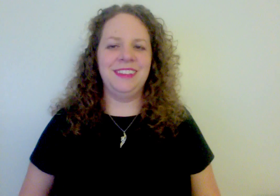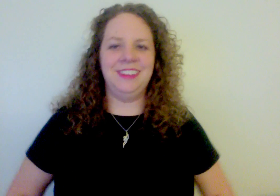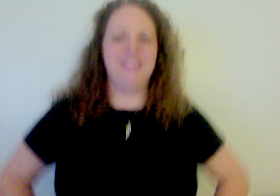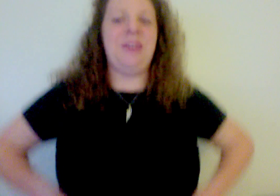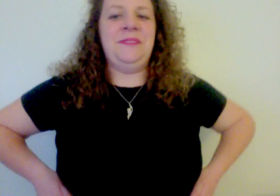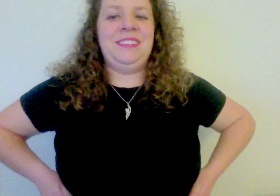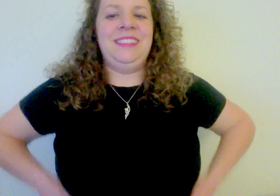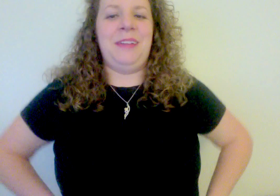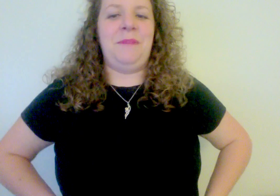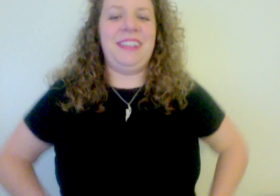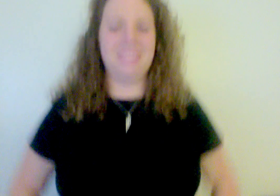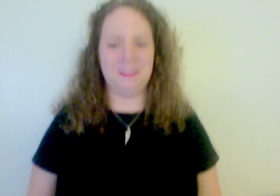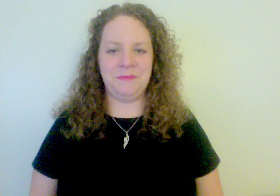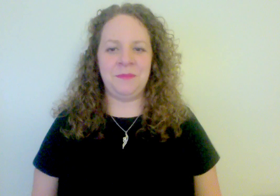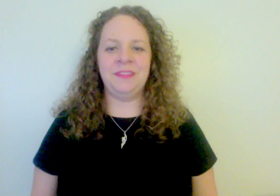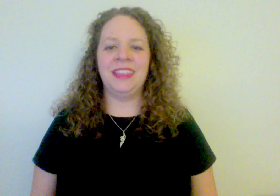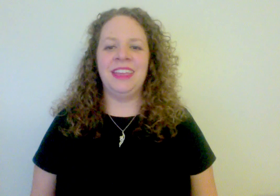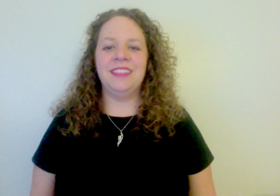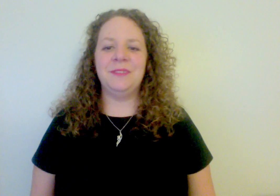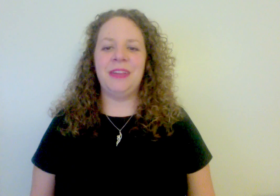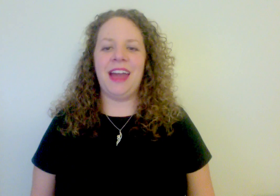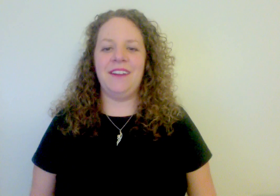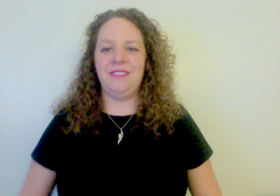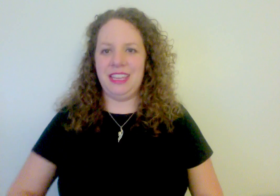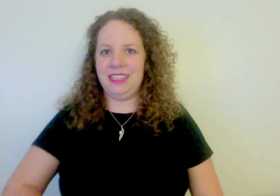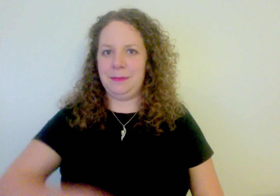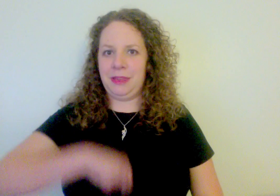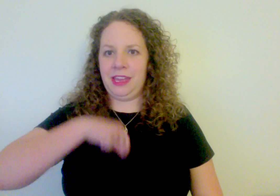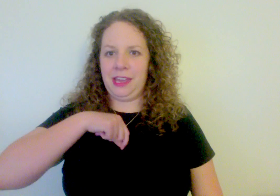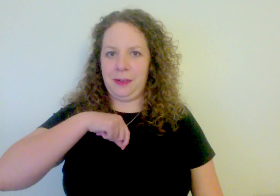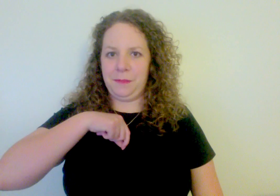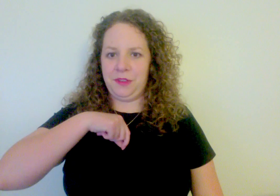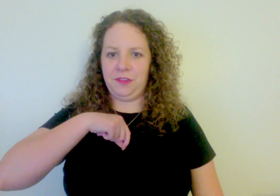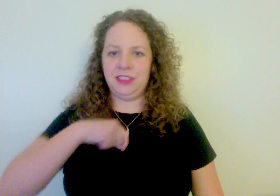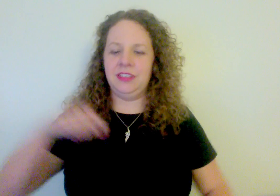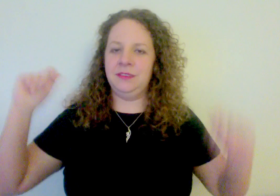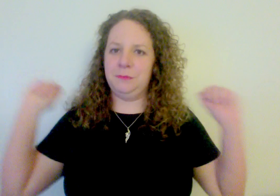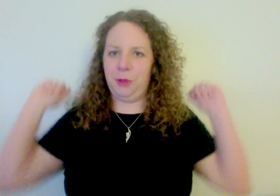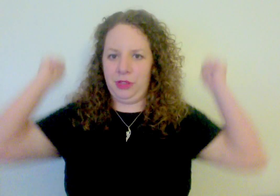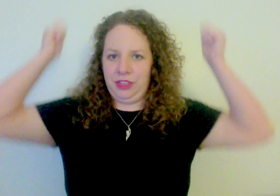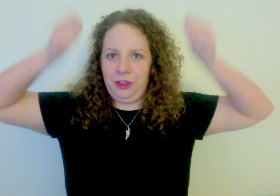So, side pockets. Then we have the zipping up the front, pulling the hood